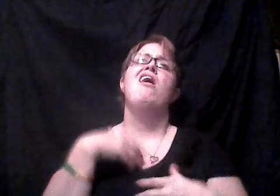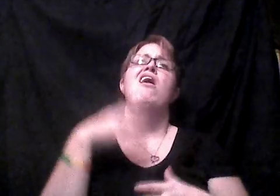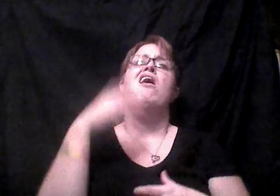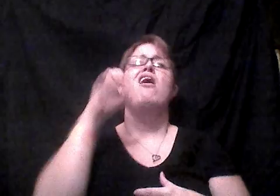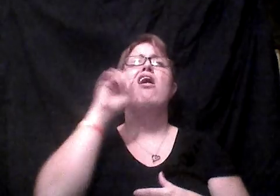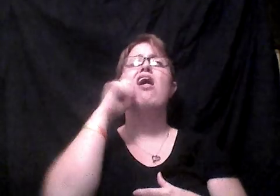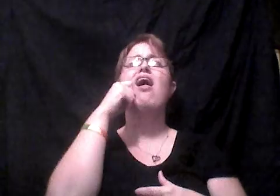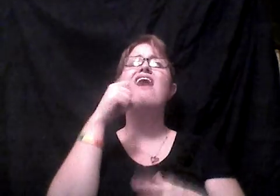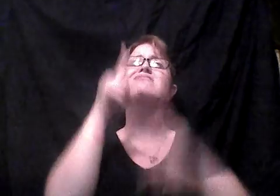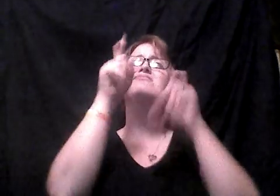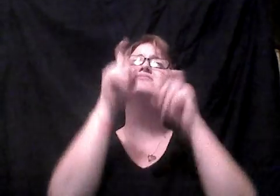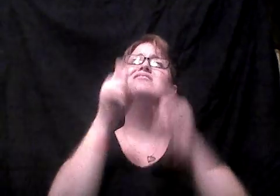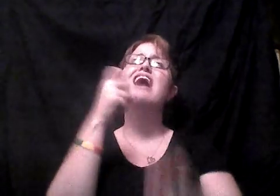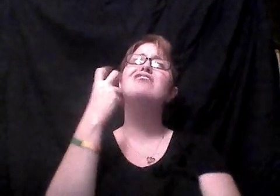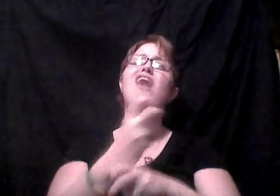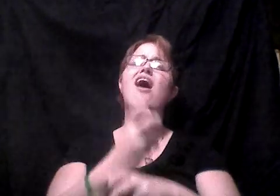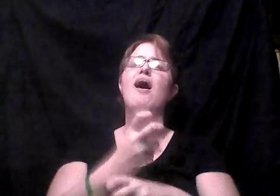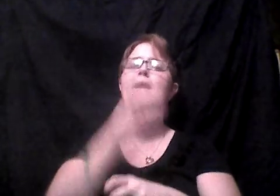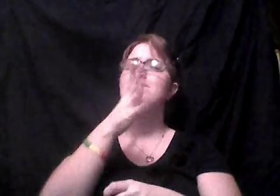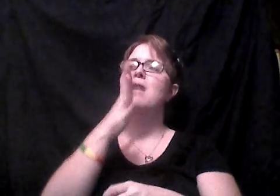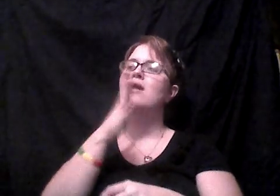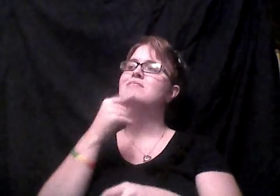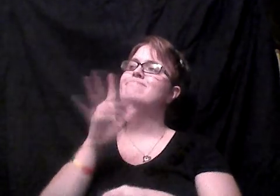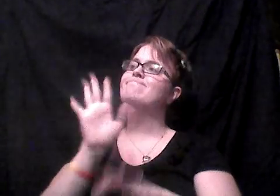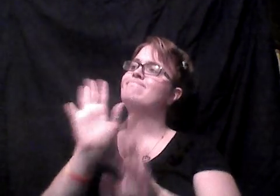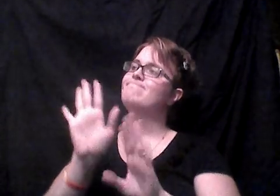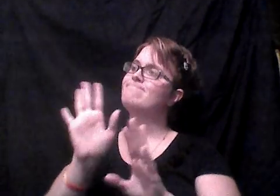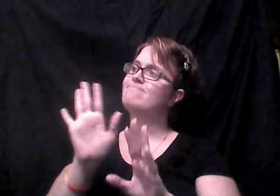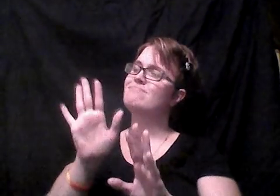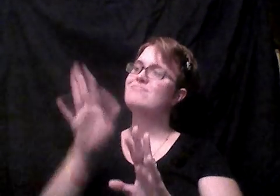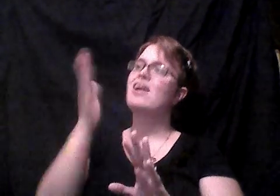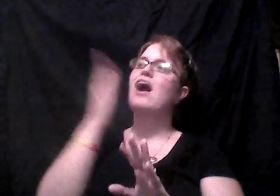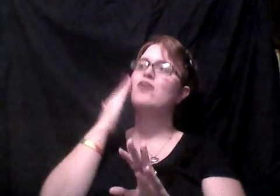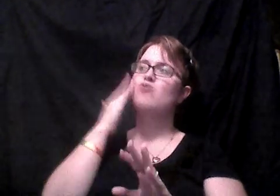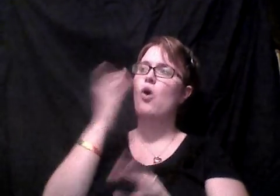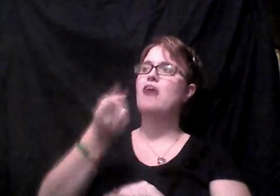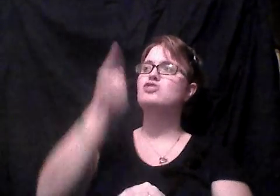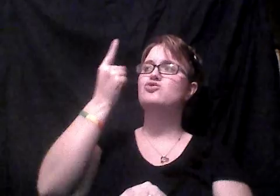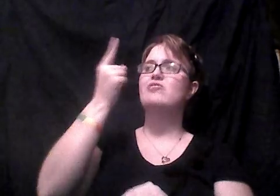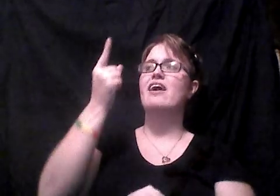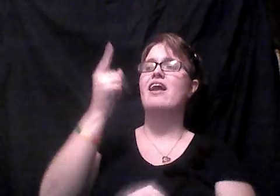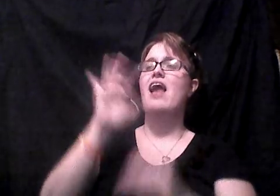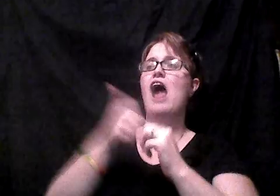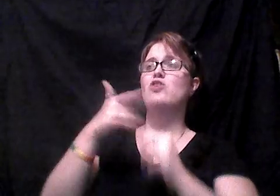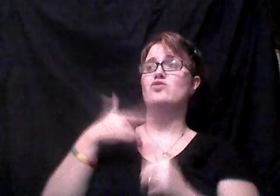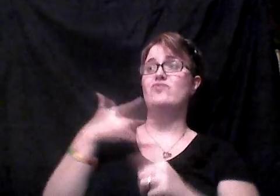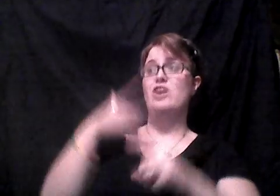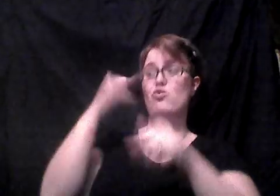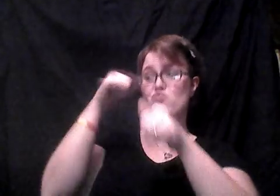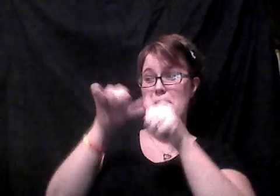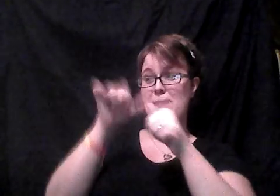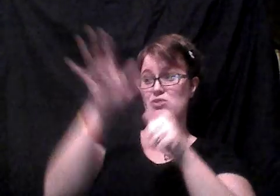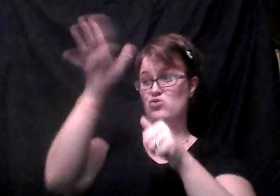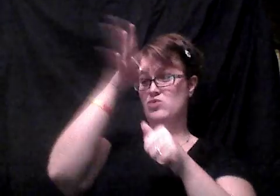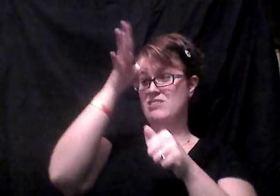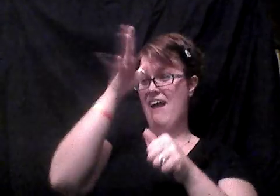"We know how you feel. Just remember that when your father was your age, he was fighting the Germans in World War II." And then the day came